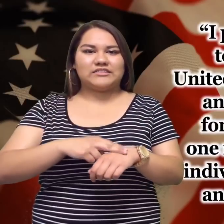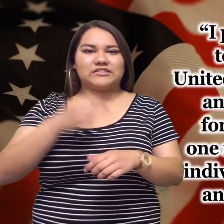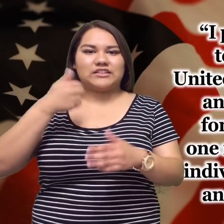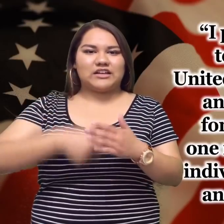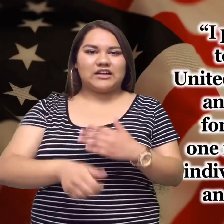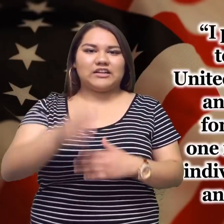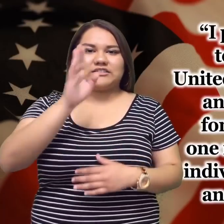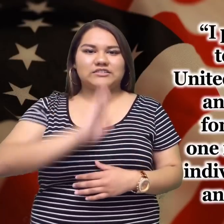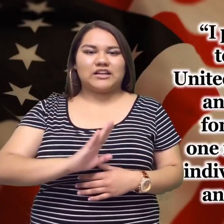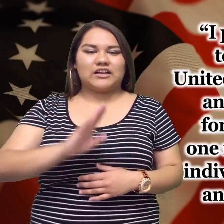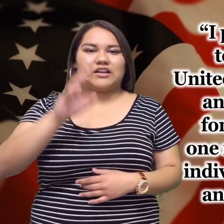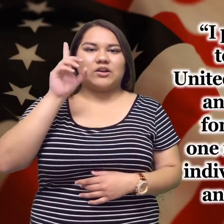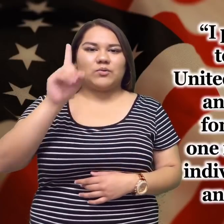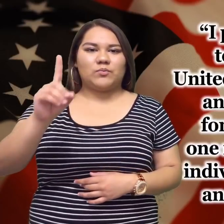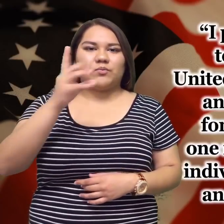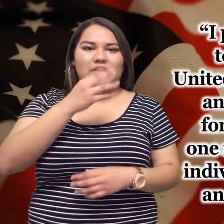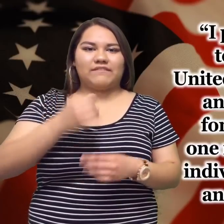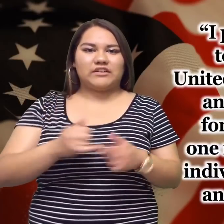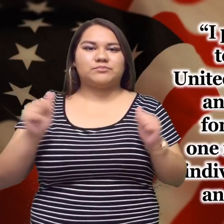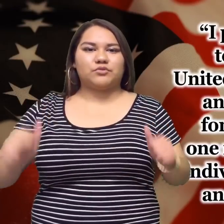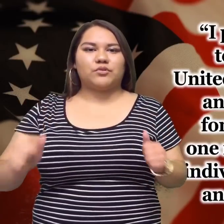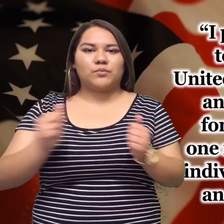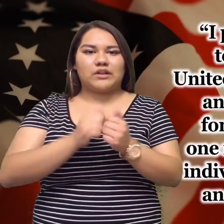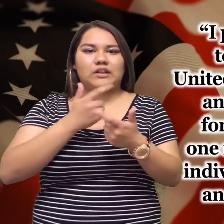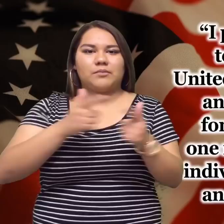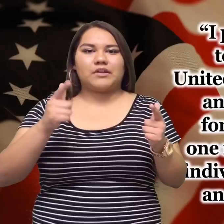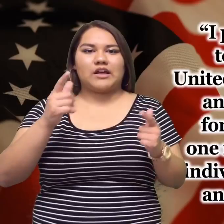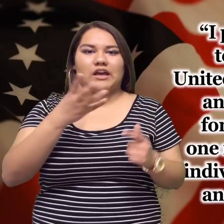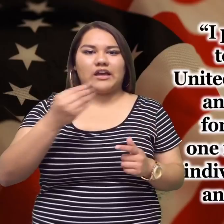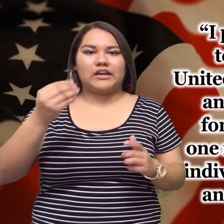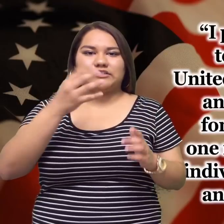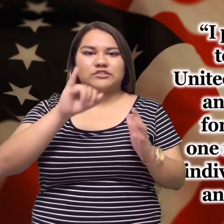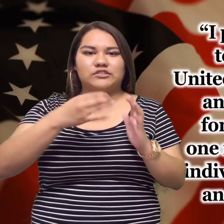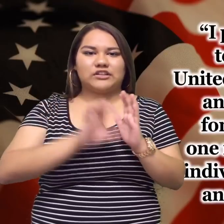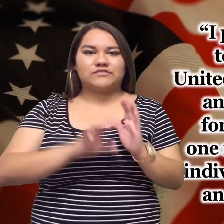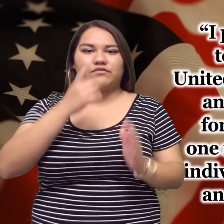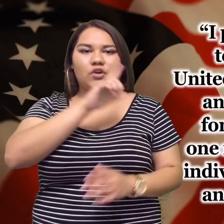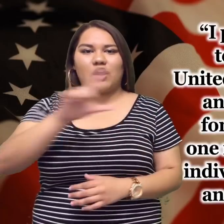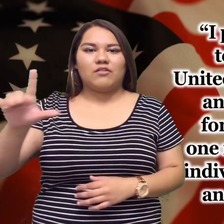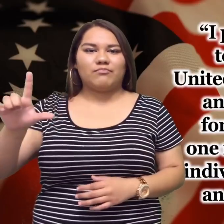nation, under God, indivisible, with liberty and justice for all.